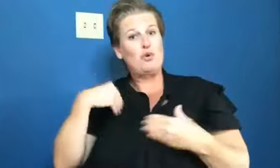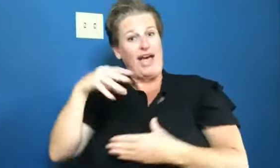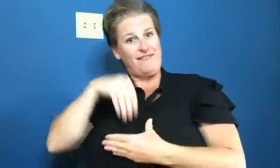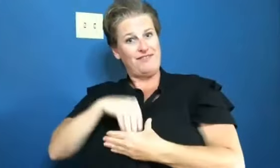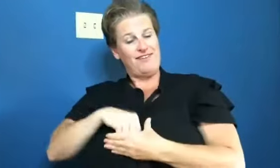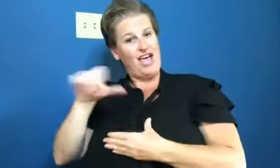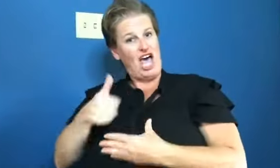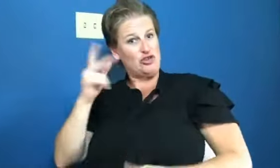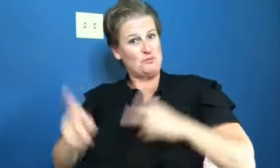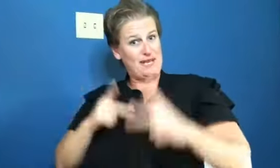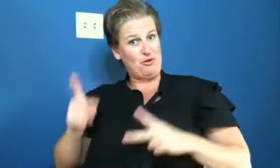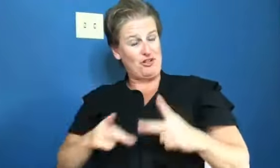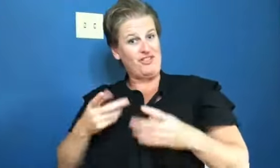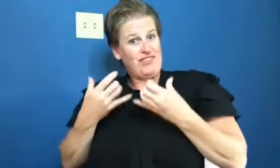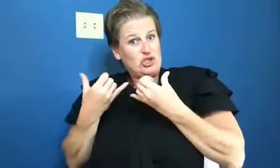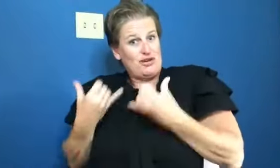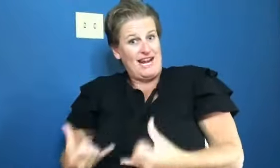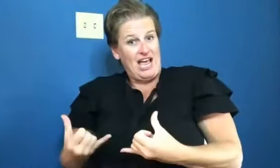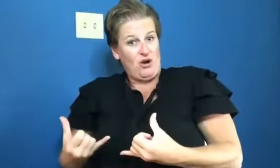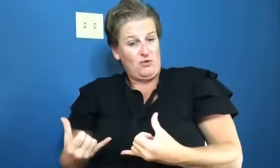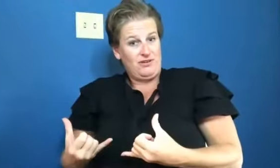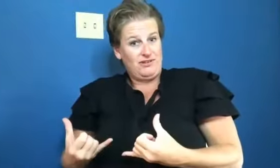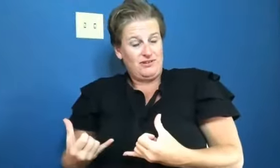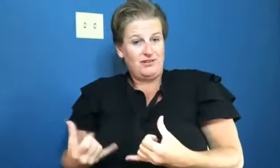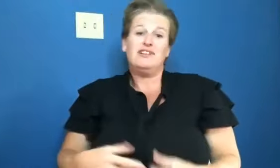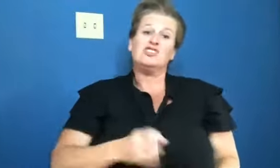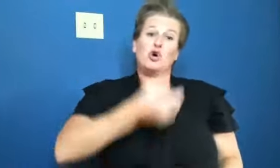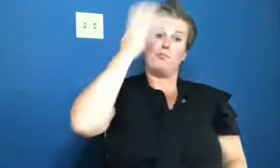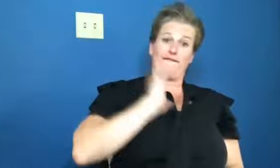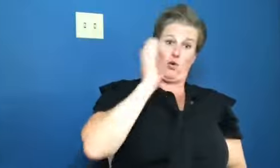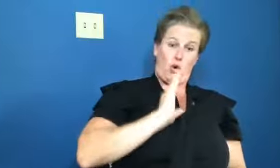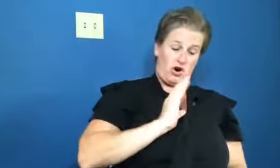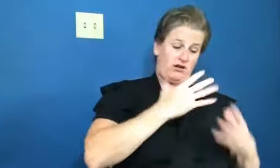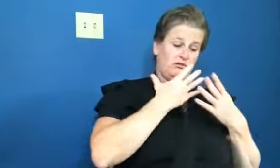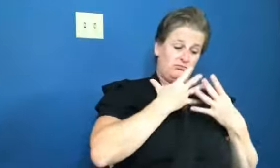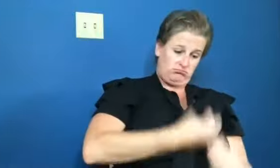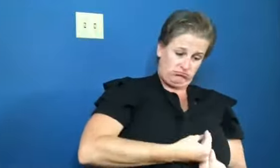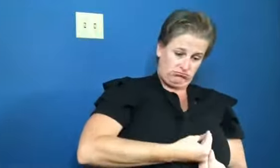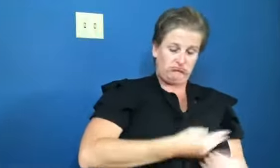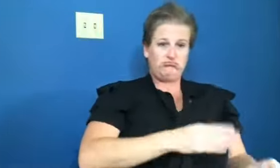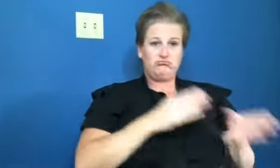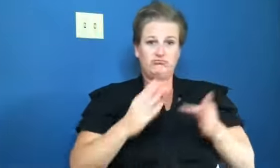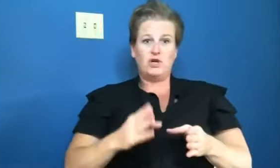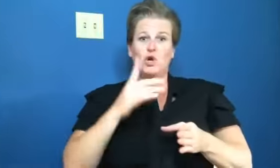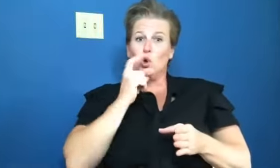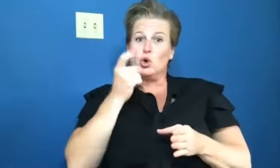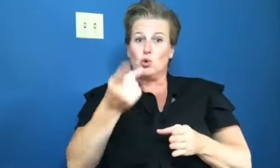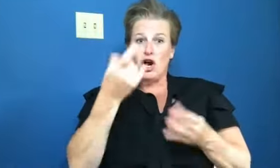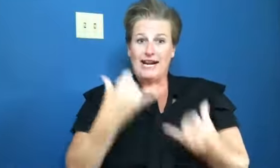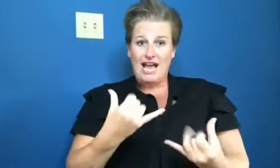are today, and the woman that God created you to be. And with those assets and the rest of the steps, then I was going to be that person.